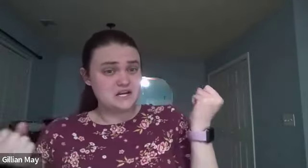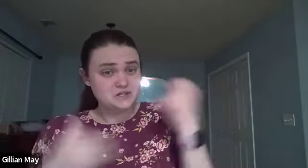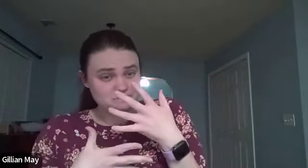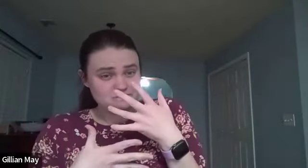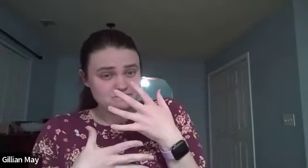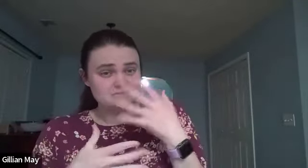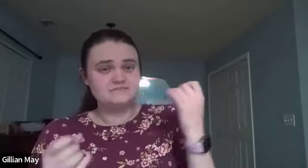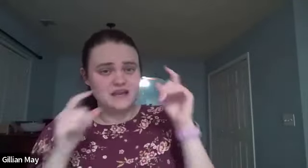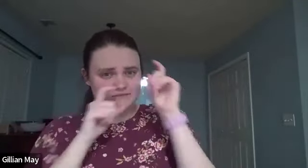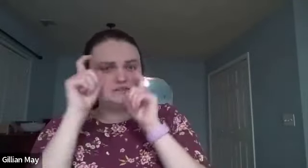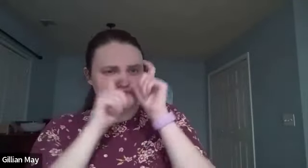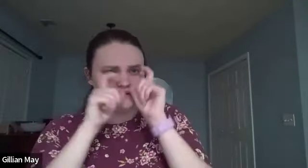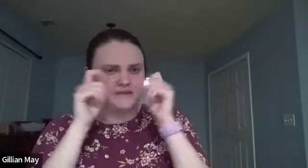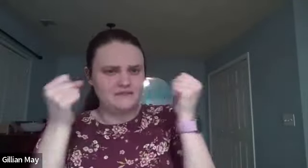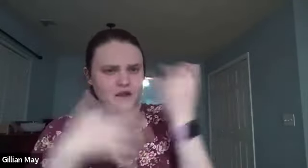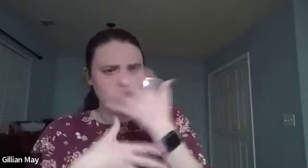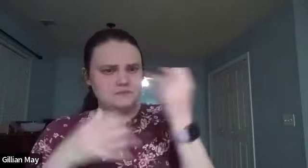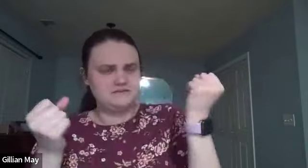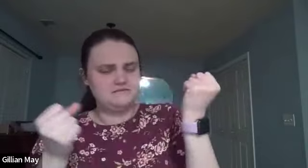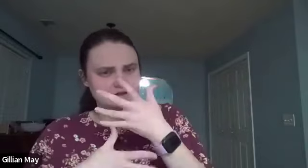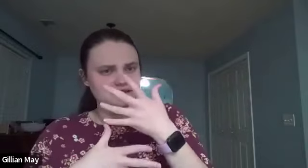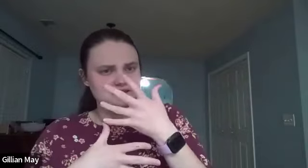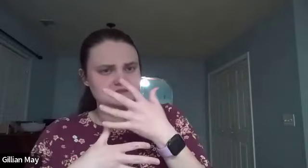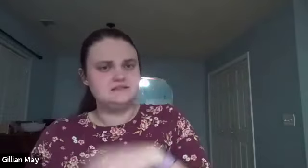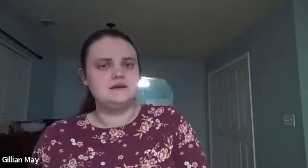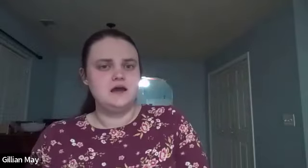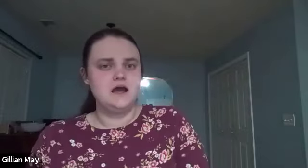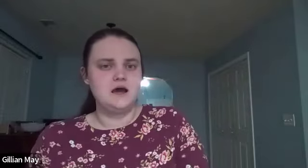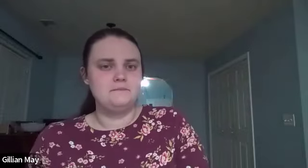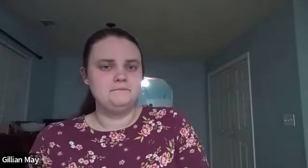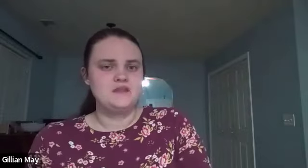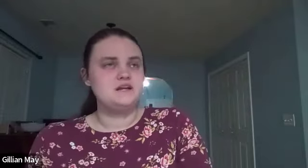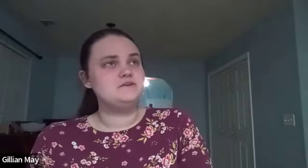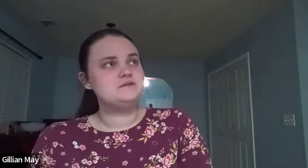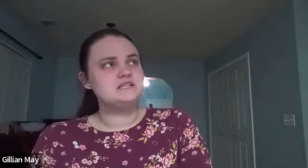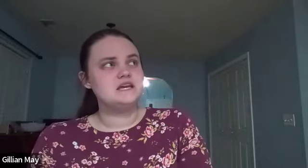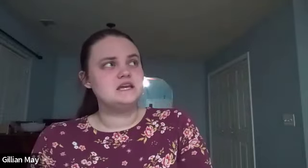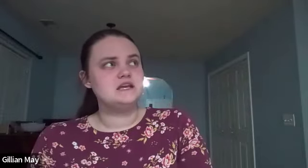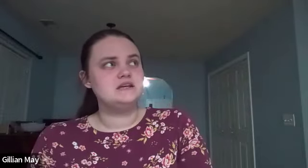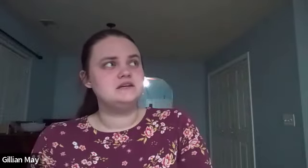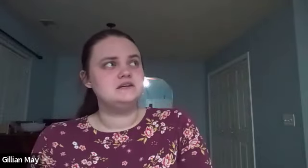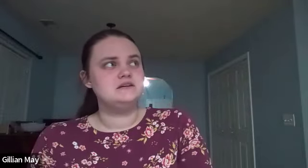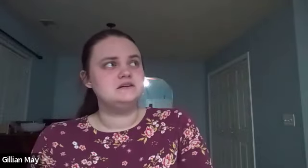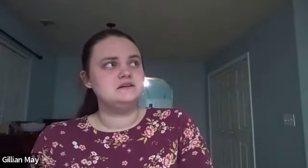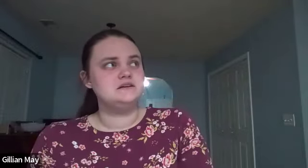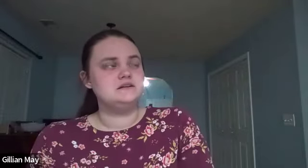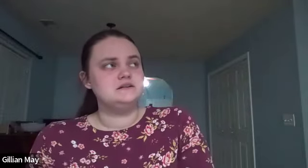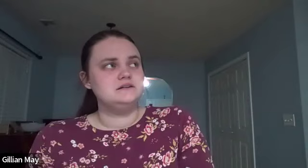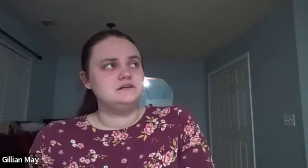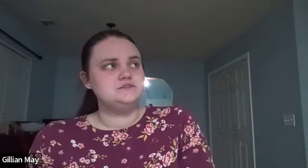scared? I'm still doing like the copying of the feelings. But if you were saying, trying to